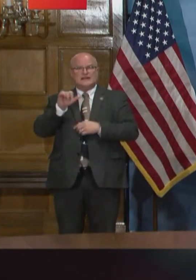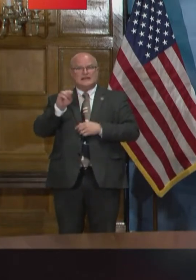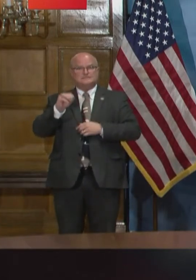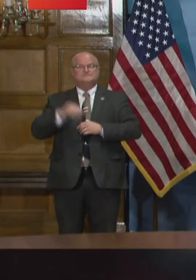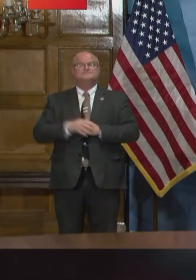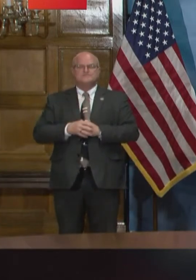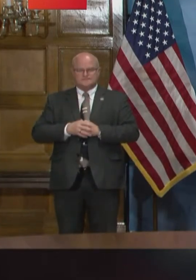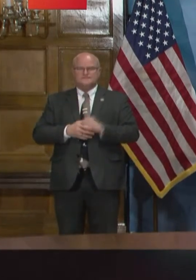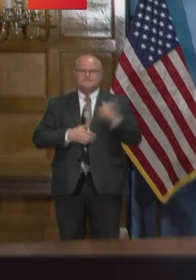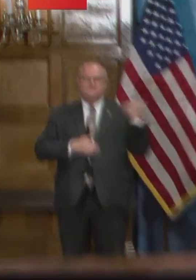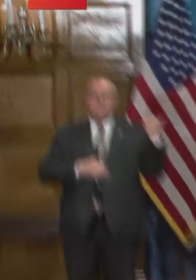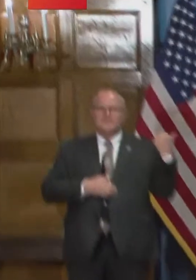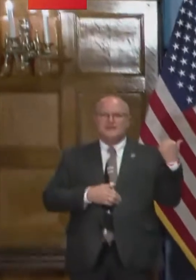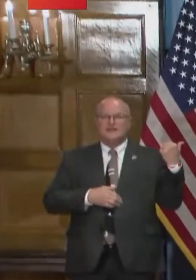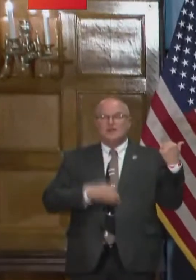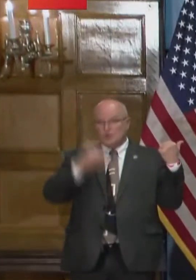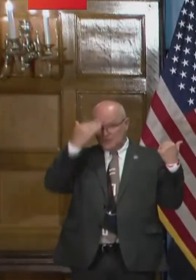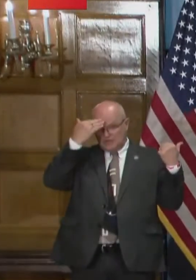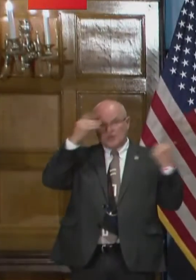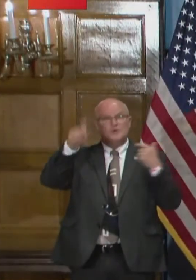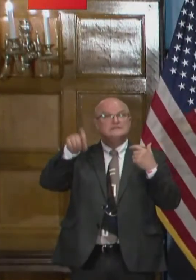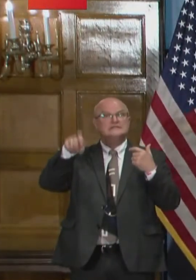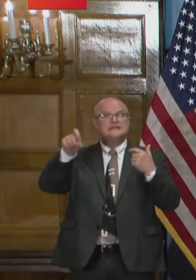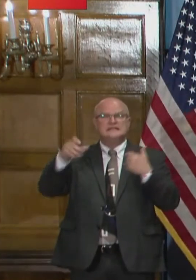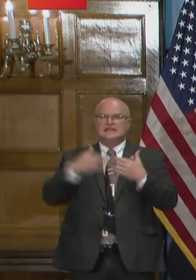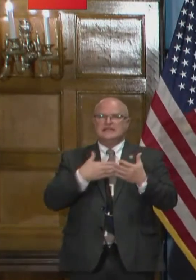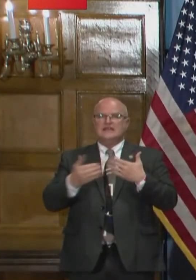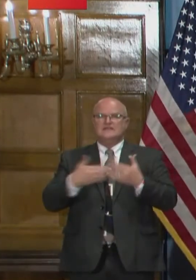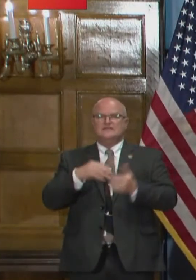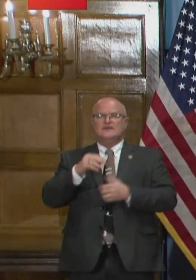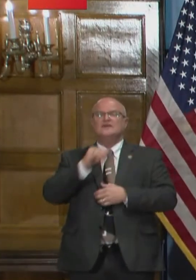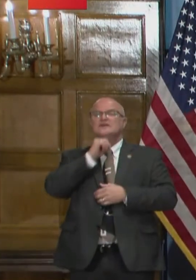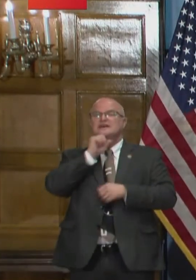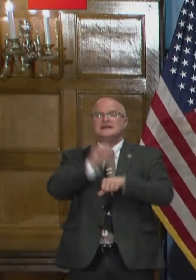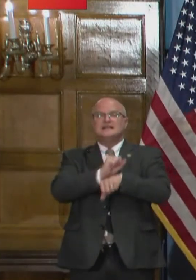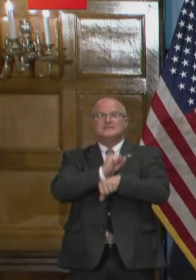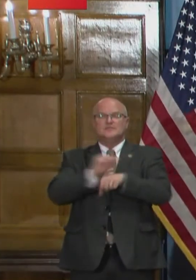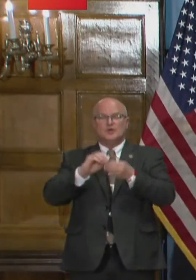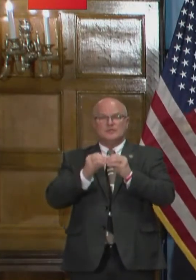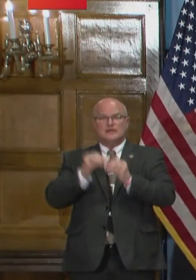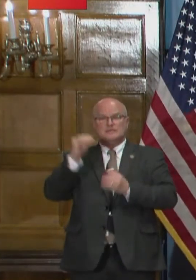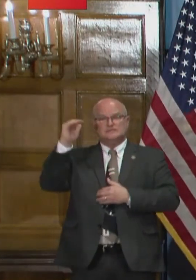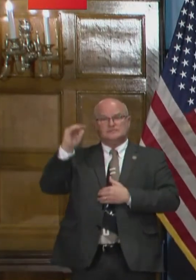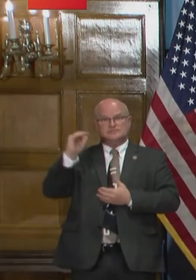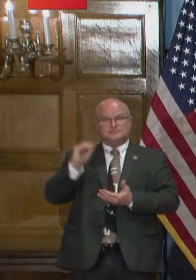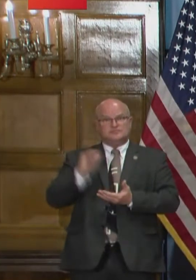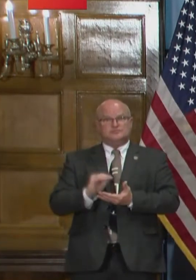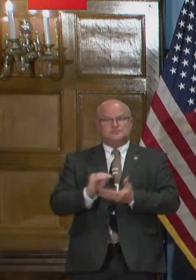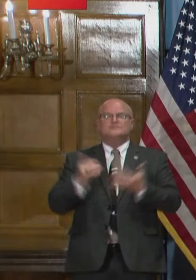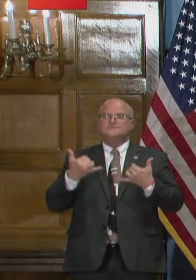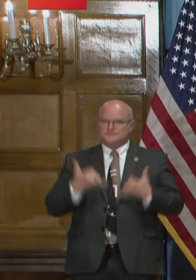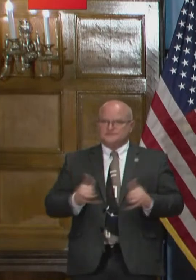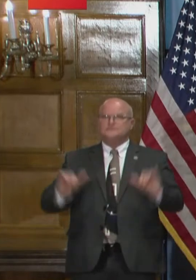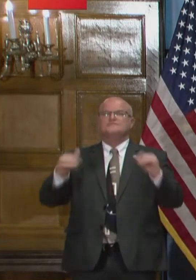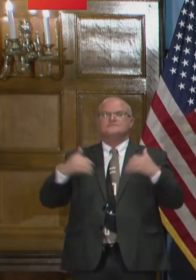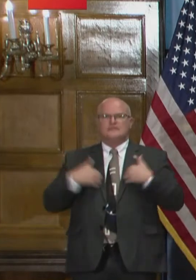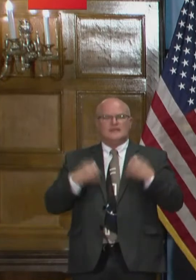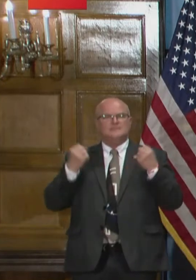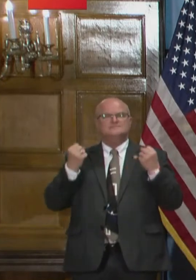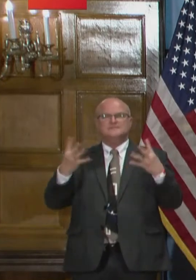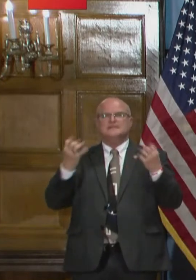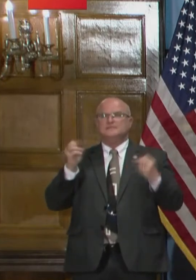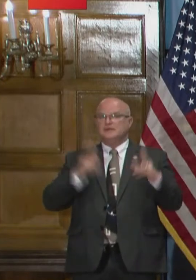Well, we know that it's much needed. Even though our unemployment numbers go down, that's still have tens of thousands